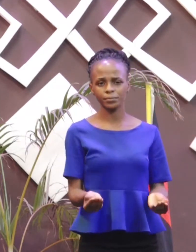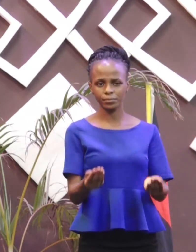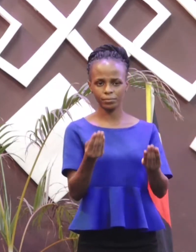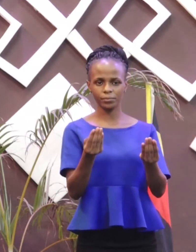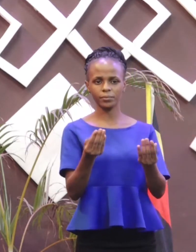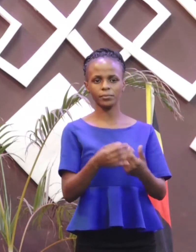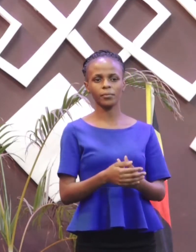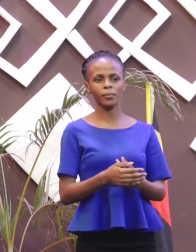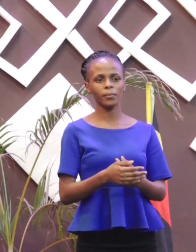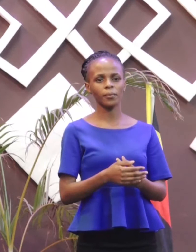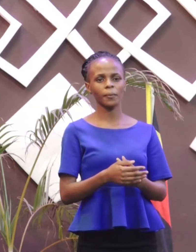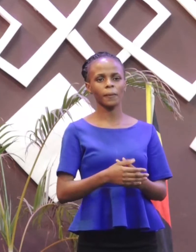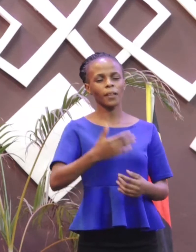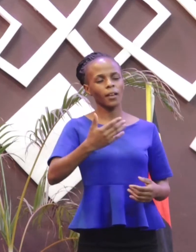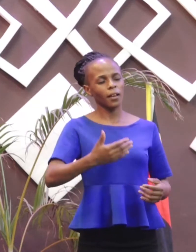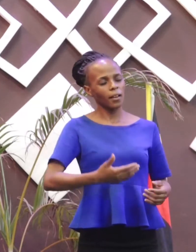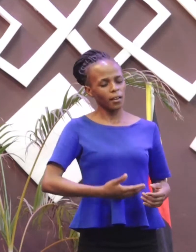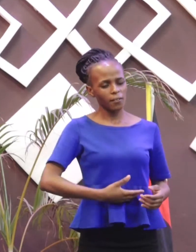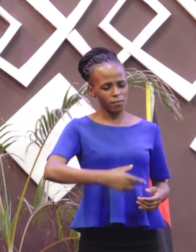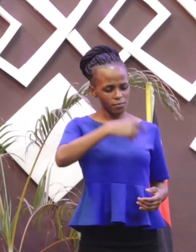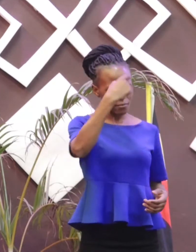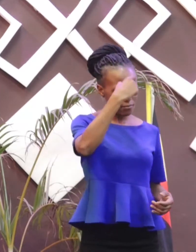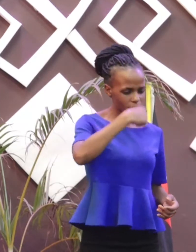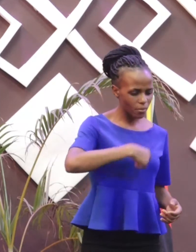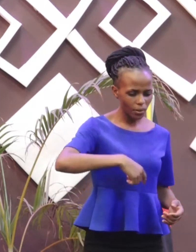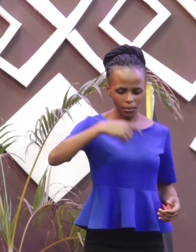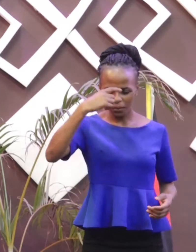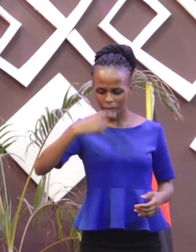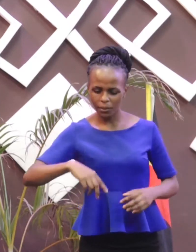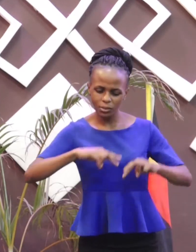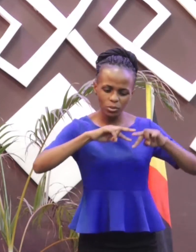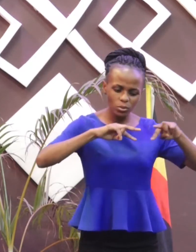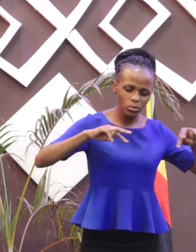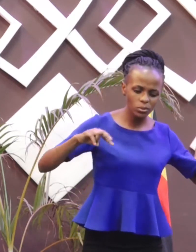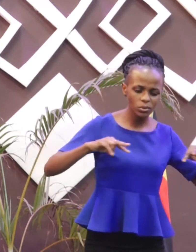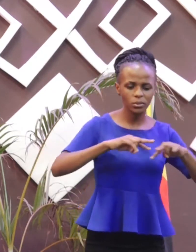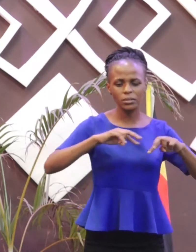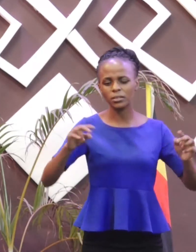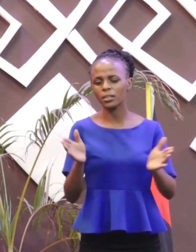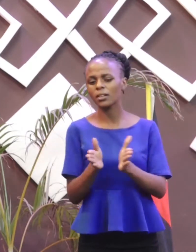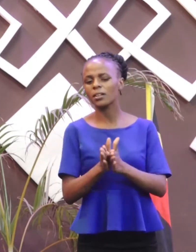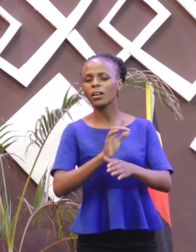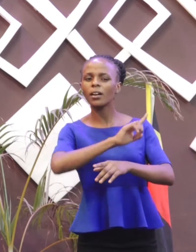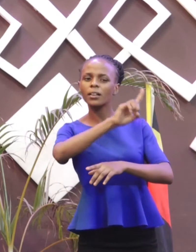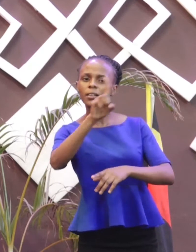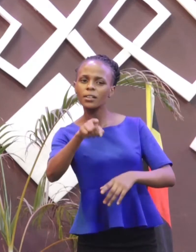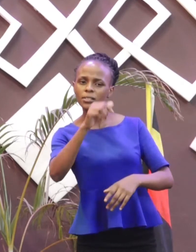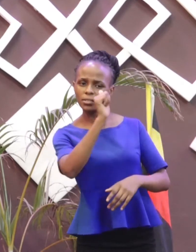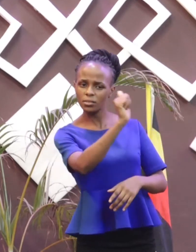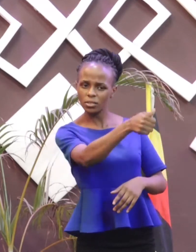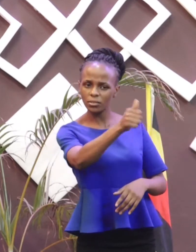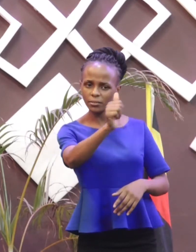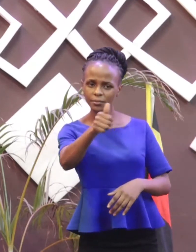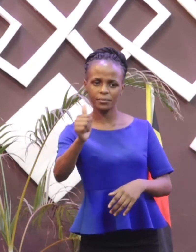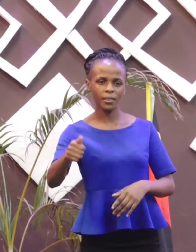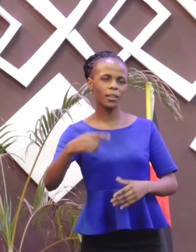okola. Have a personal review and ask yourself. Wekeberenga gobereko nebibuzo